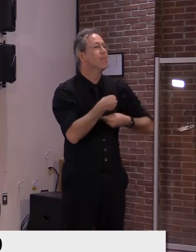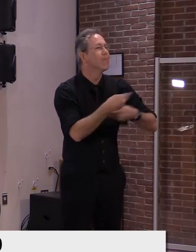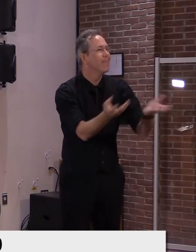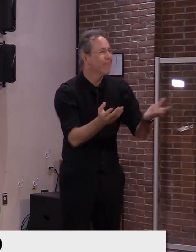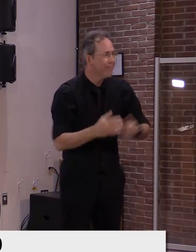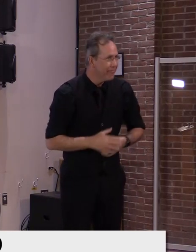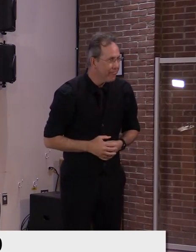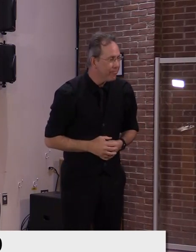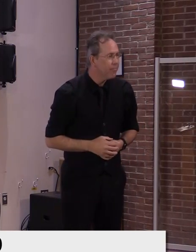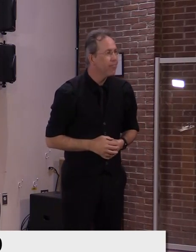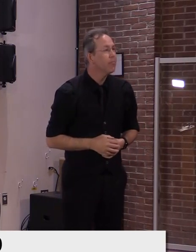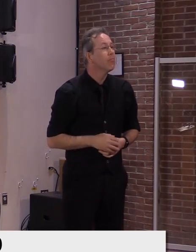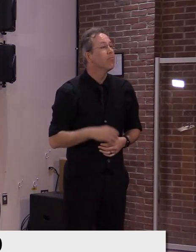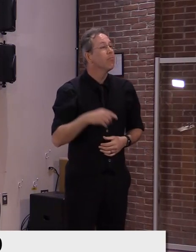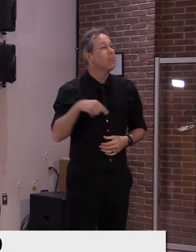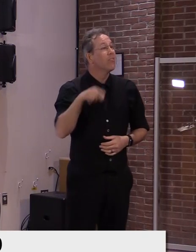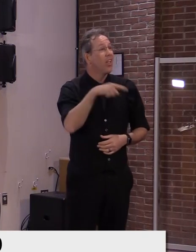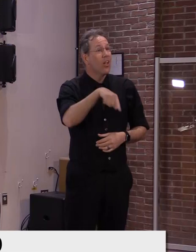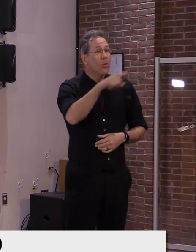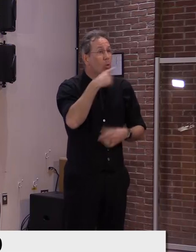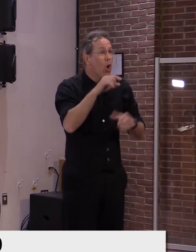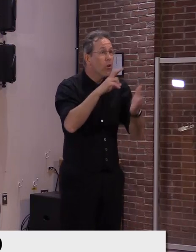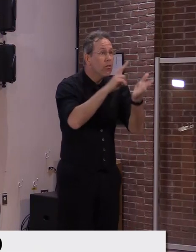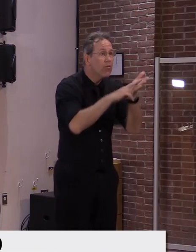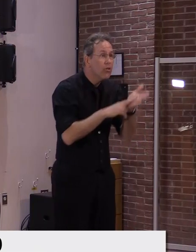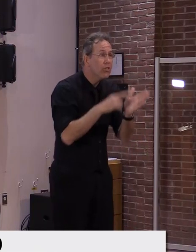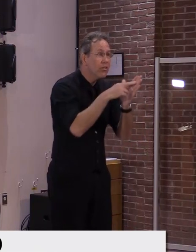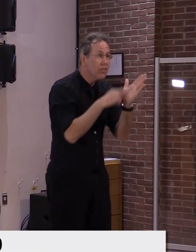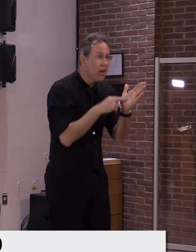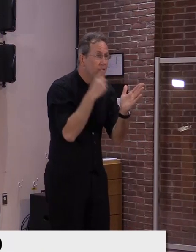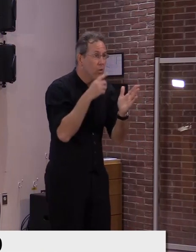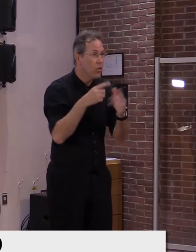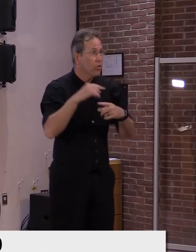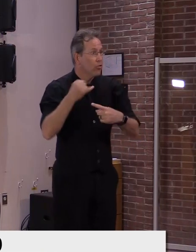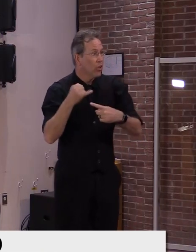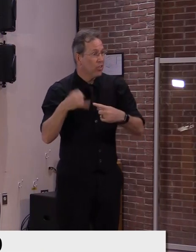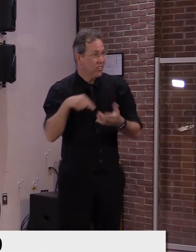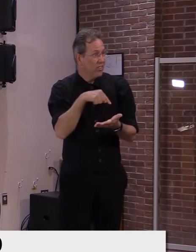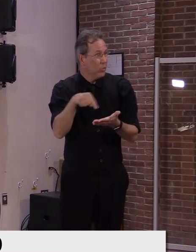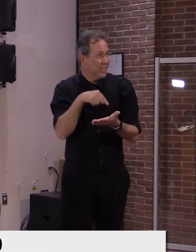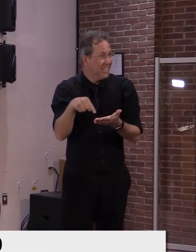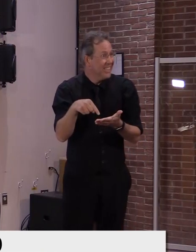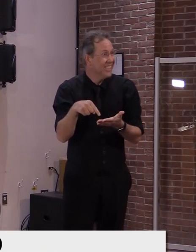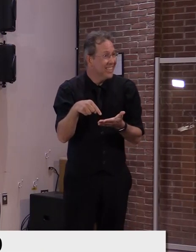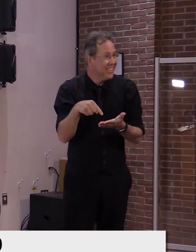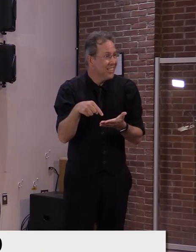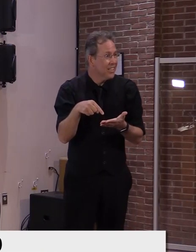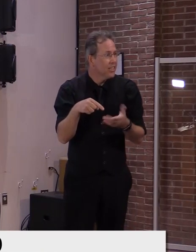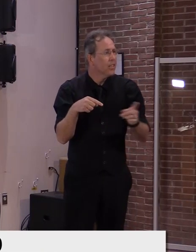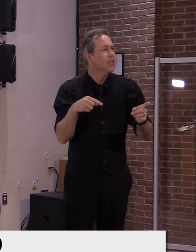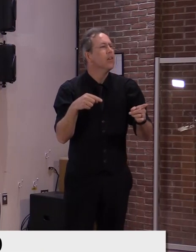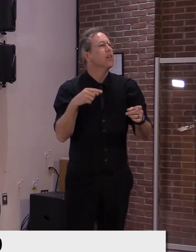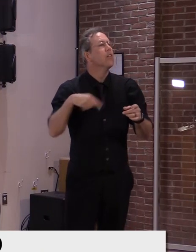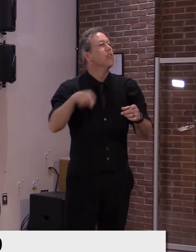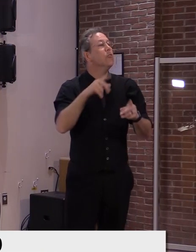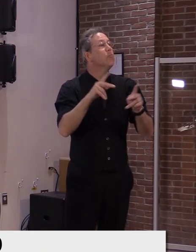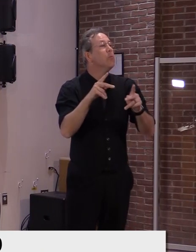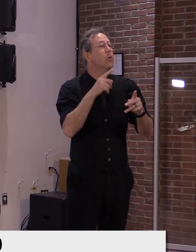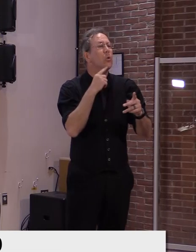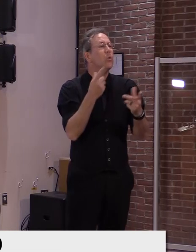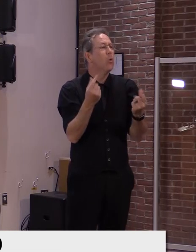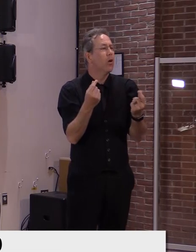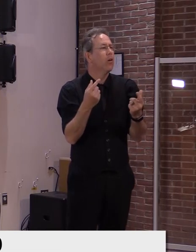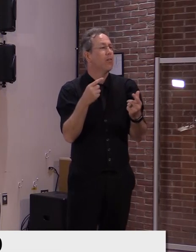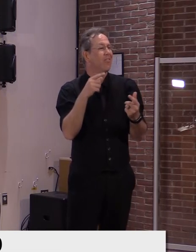today and this week, we will have people reaching out to